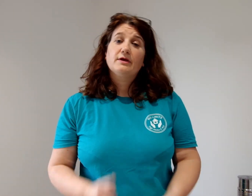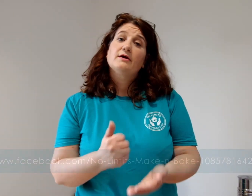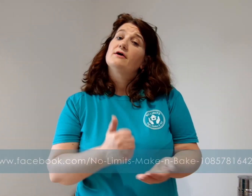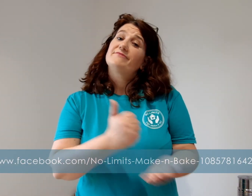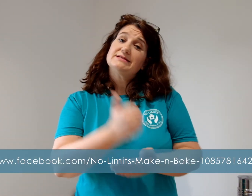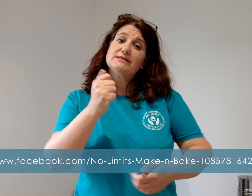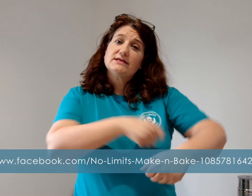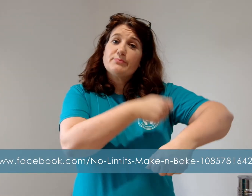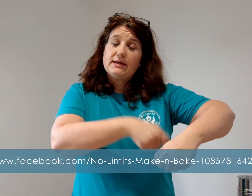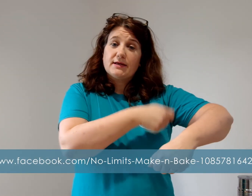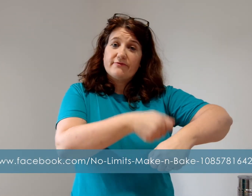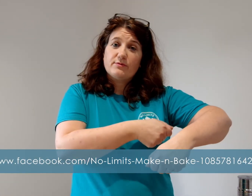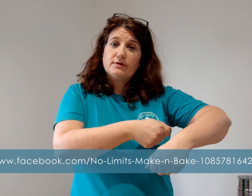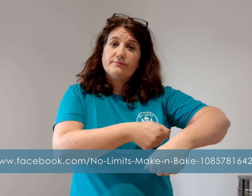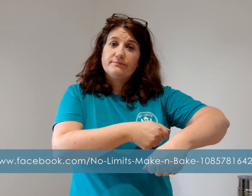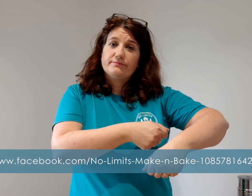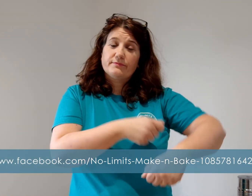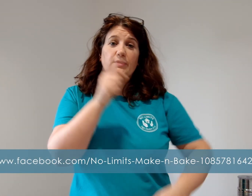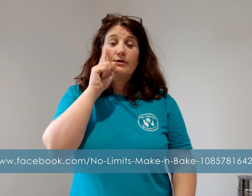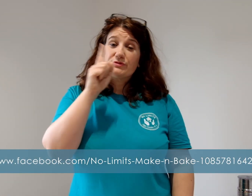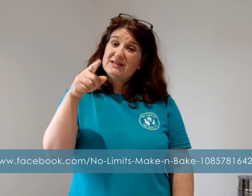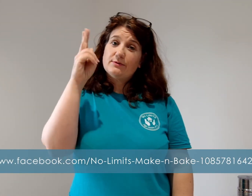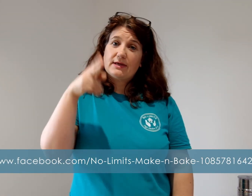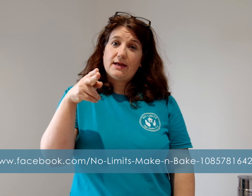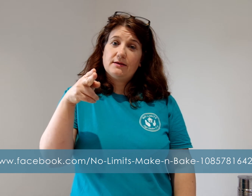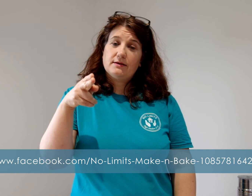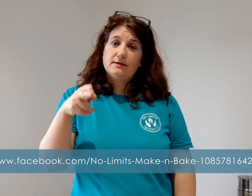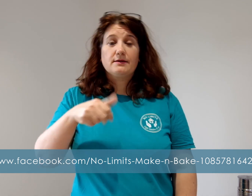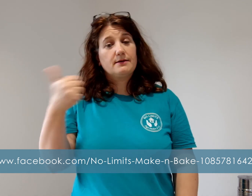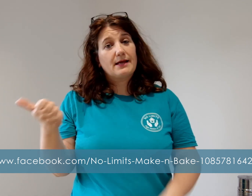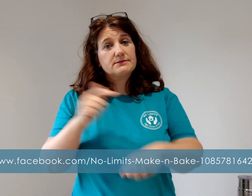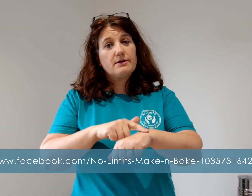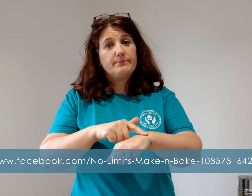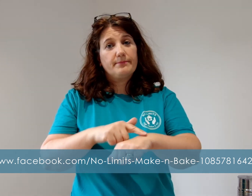Fantastic baking, everyone. We'll see you again next time.